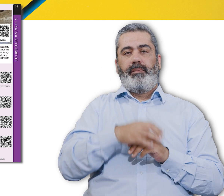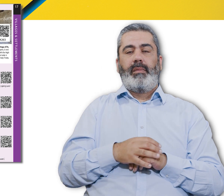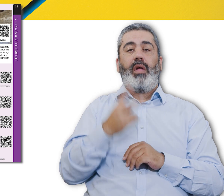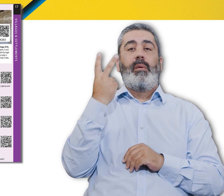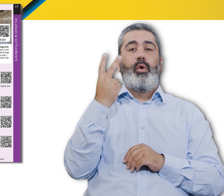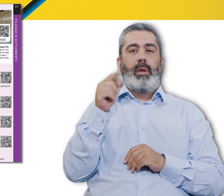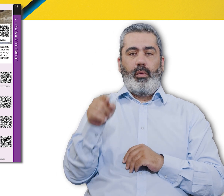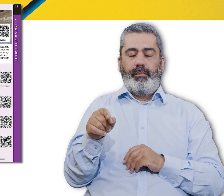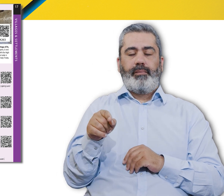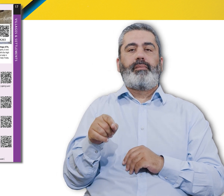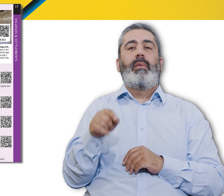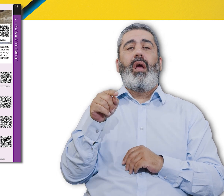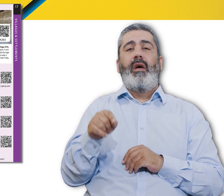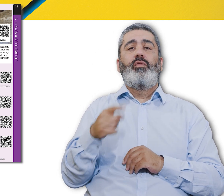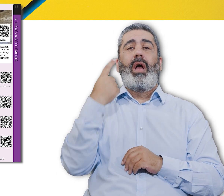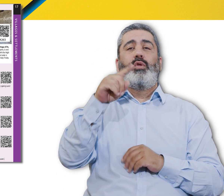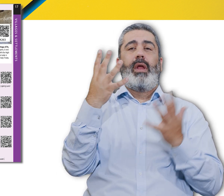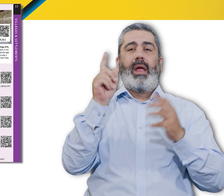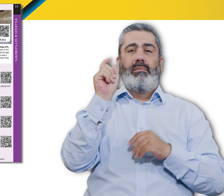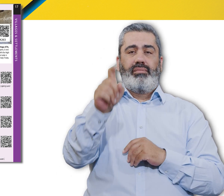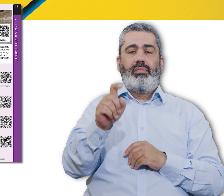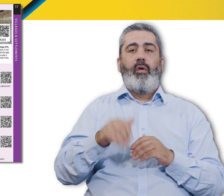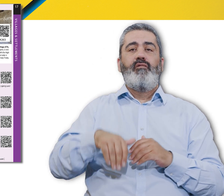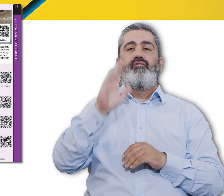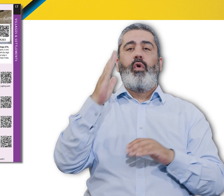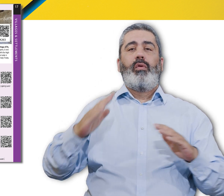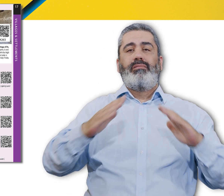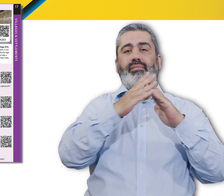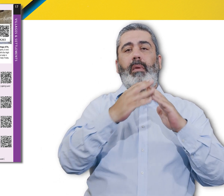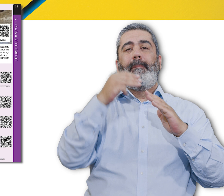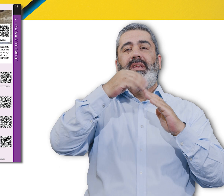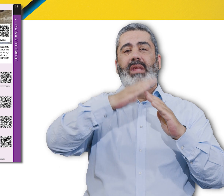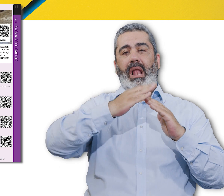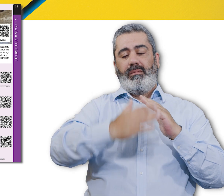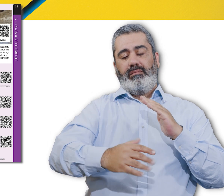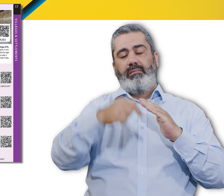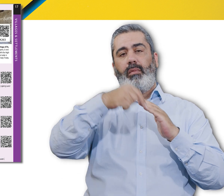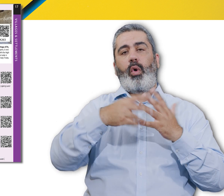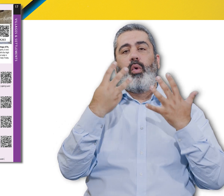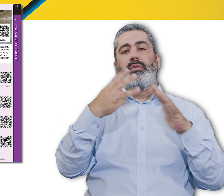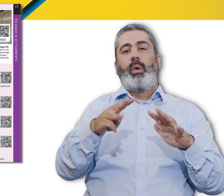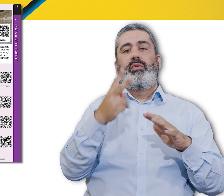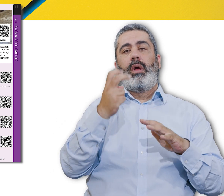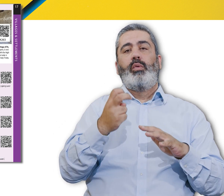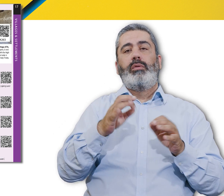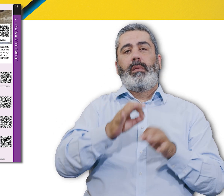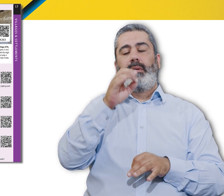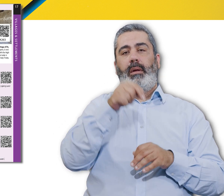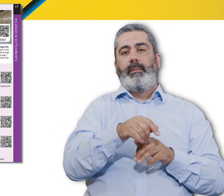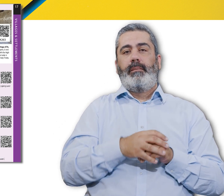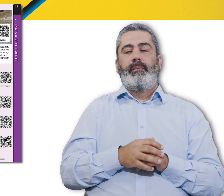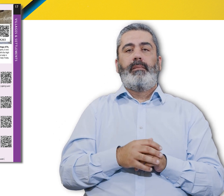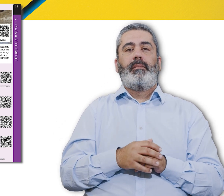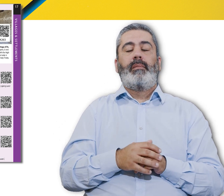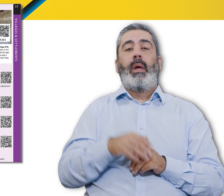of 830 m. Dipotamo, number 109. It is located on the northern slopes of Mitsaitli, built at an altitude